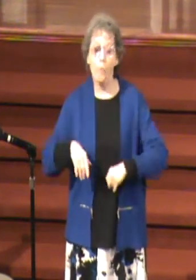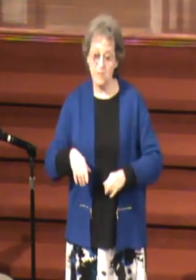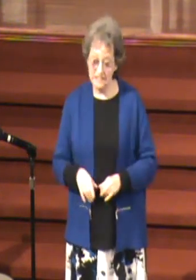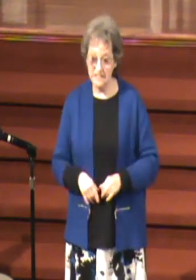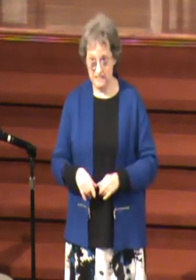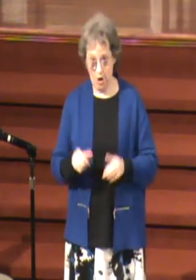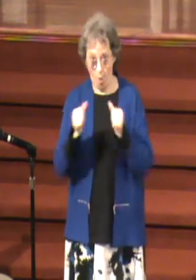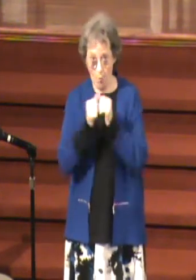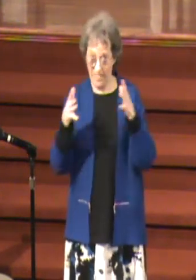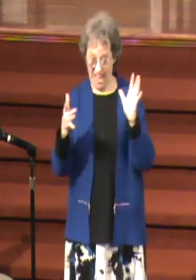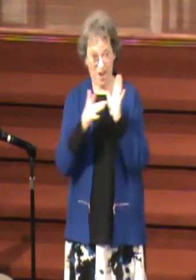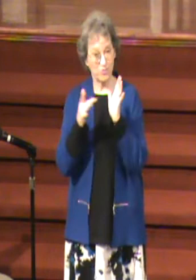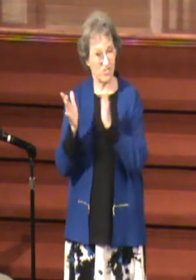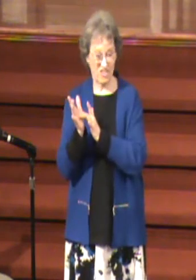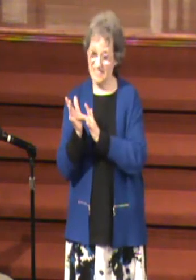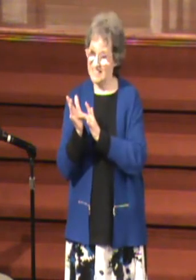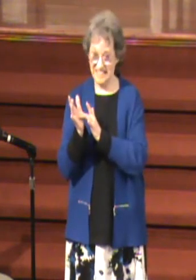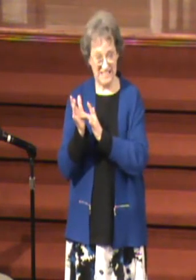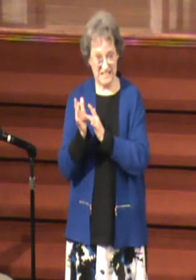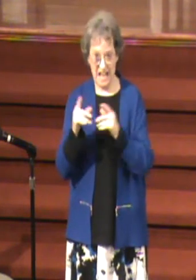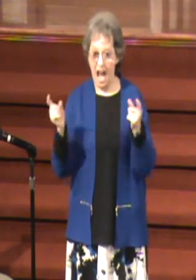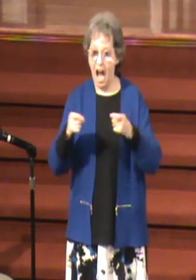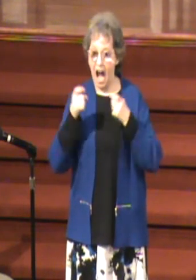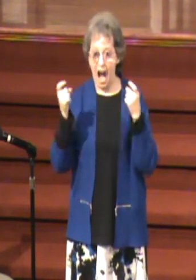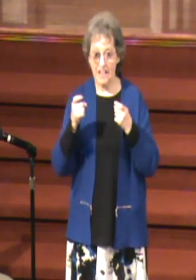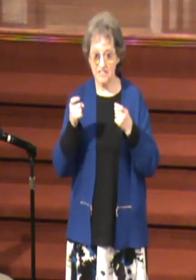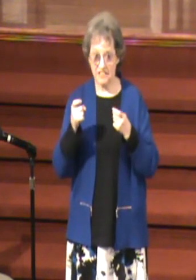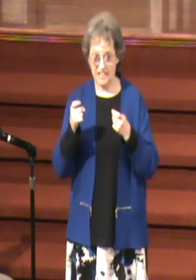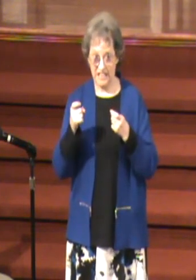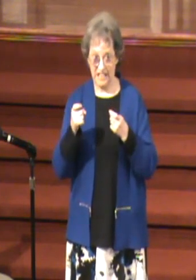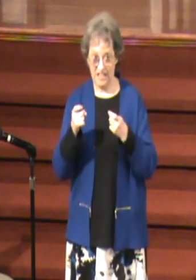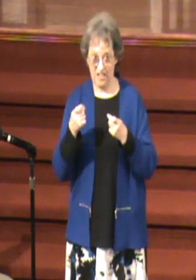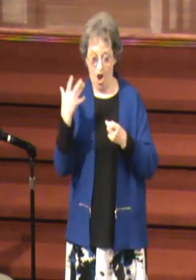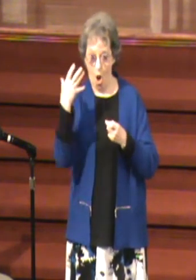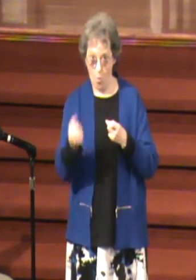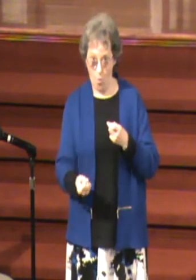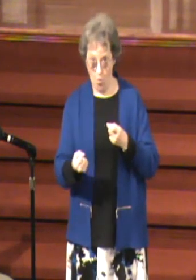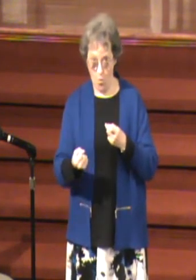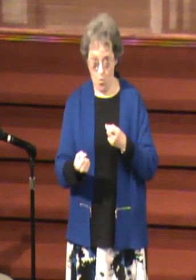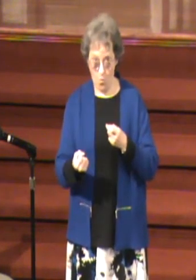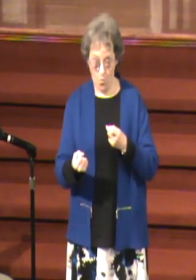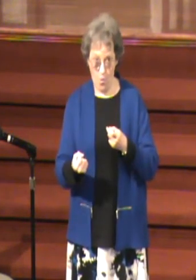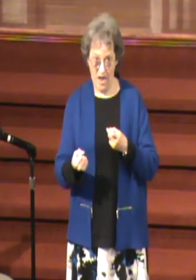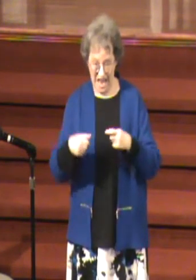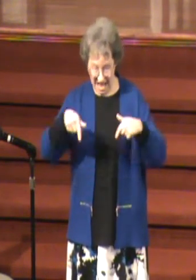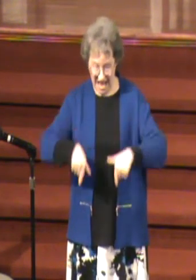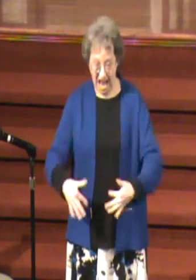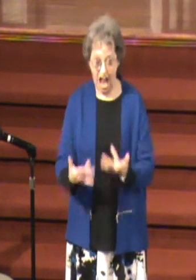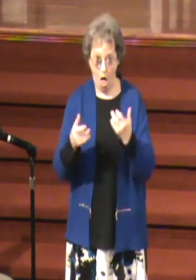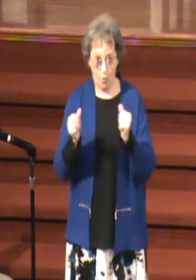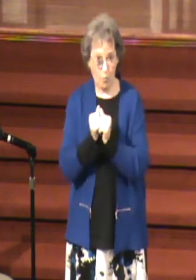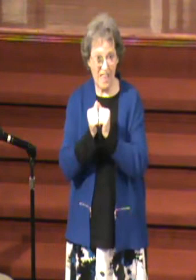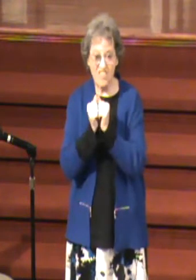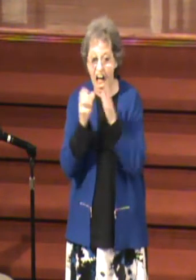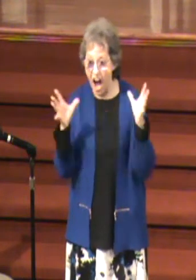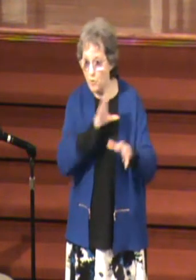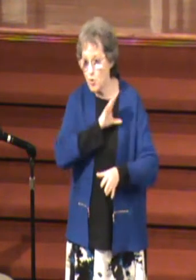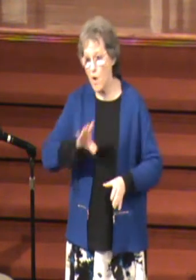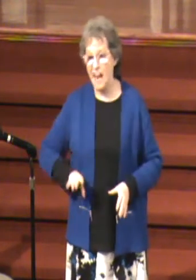without Jesus, our sin will take us to a Christless eternity in a place called hell. And her